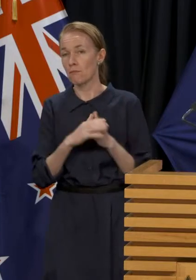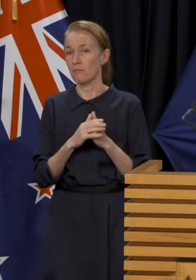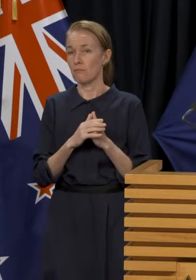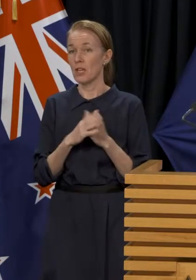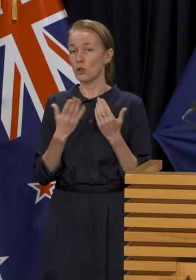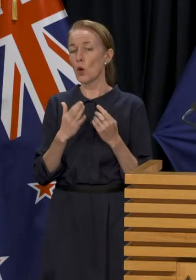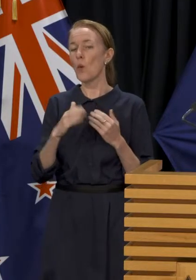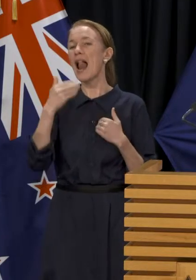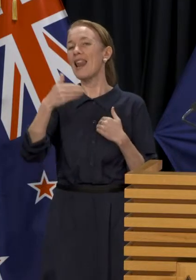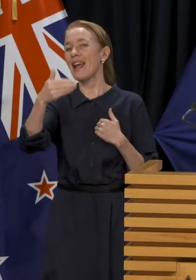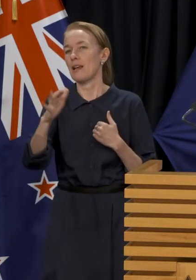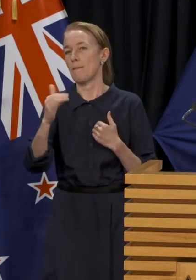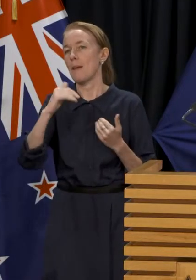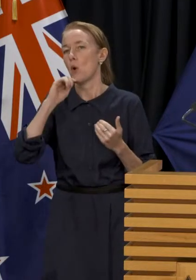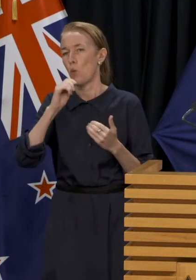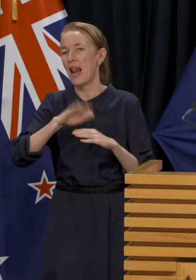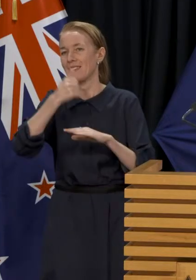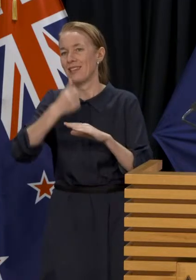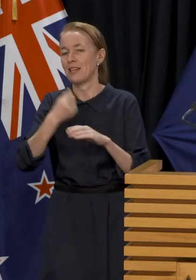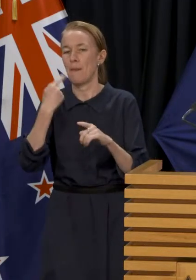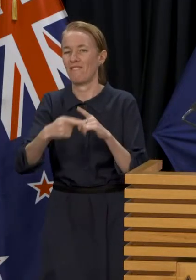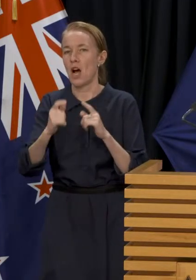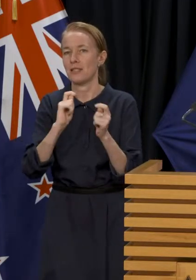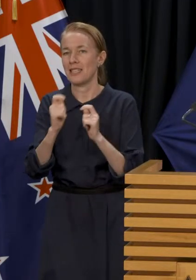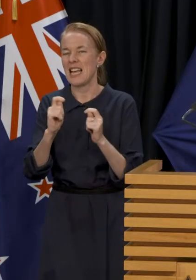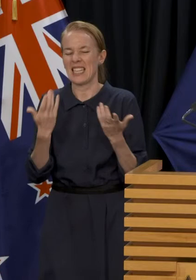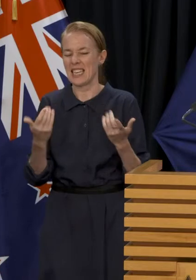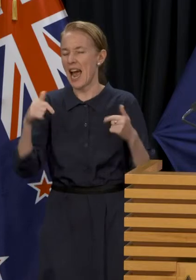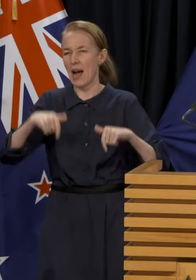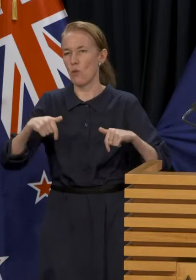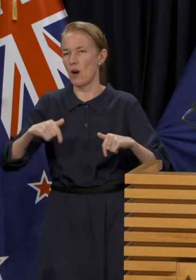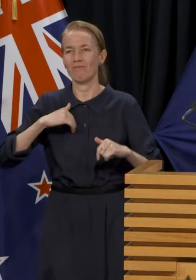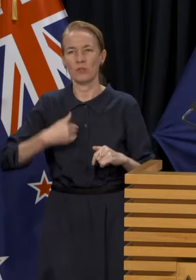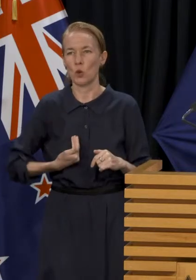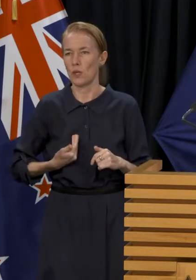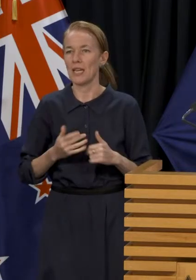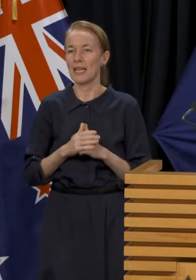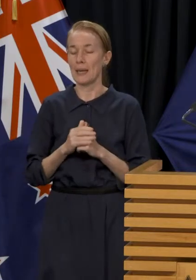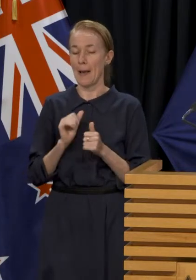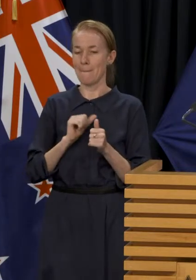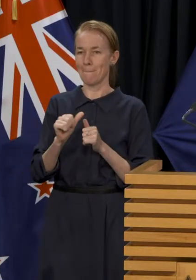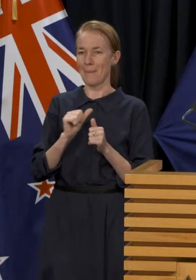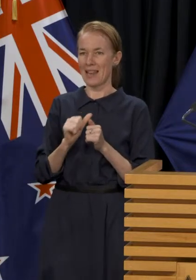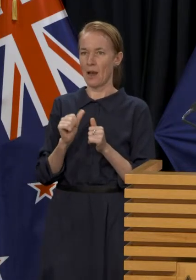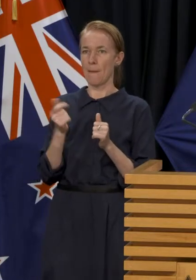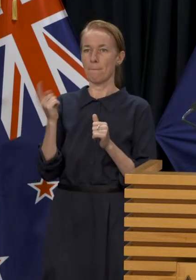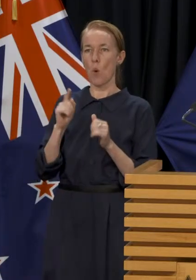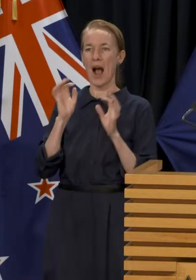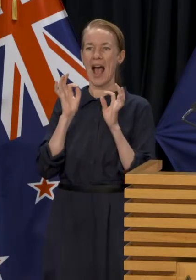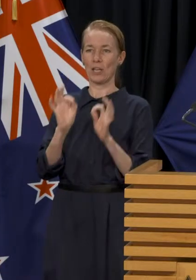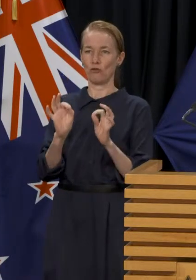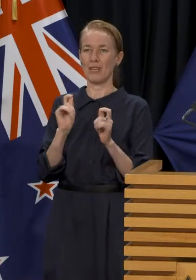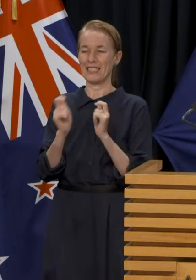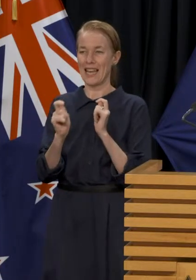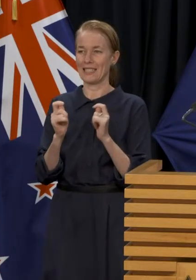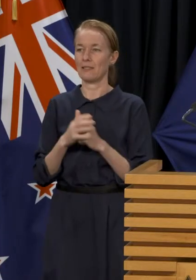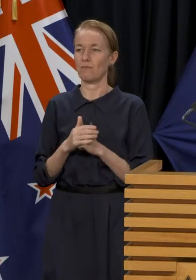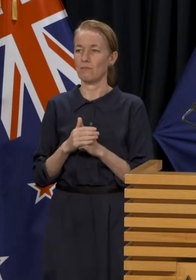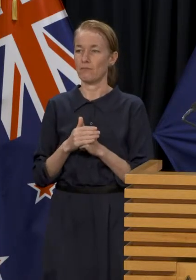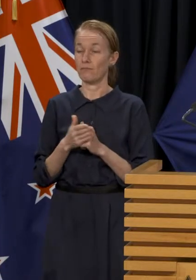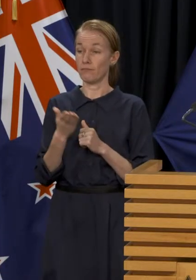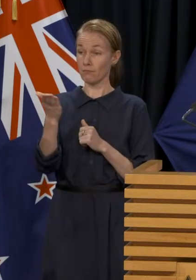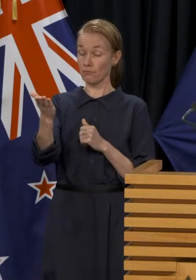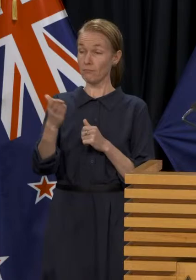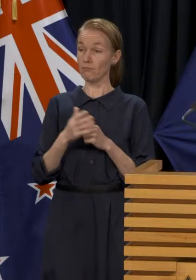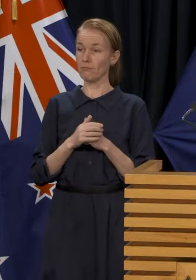it. Sorry, just on what you were saying before, just to clarify, you said that hotel workers, anybody in contact with those in